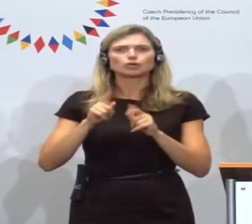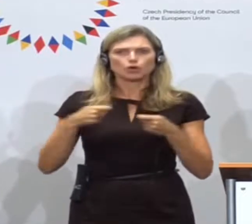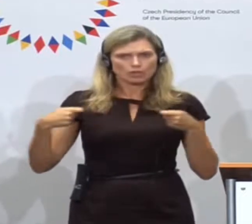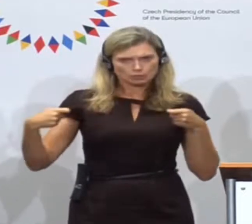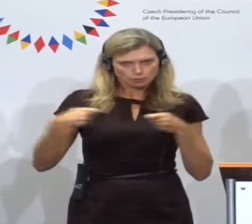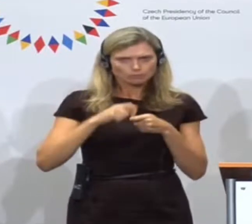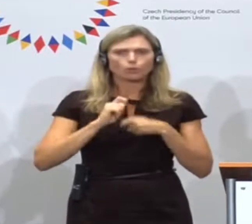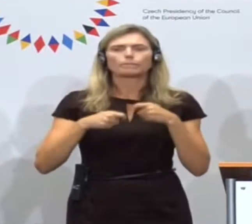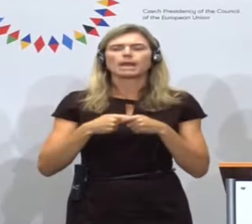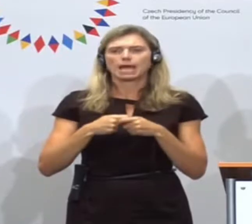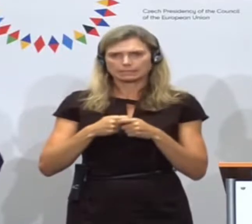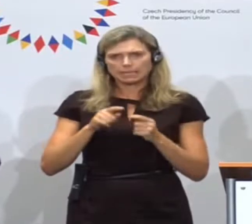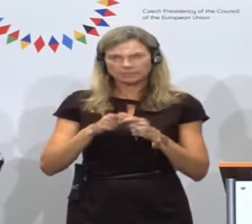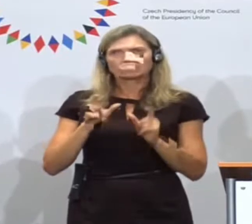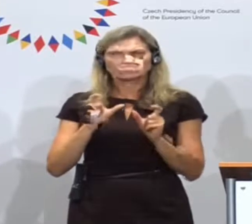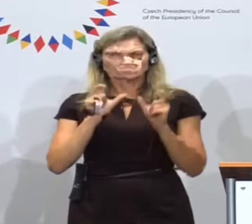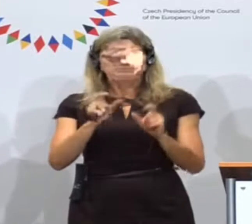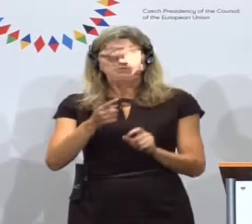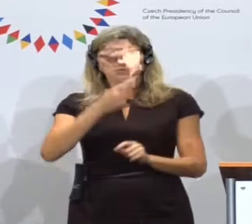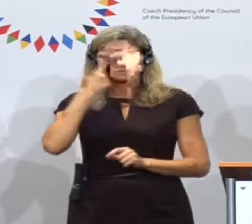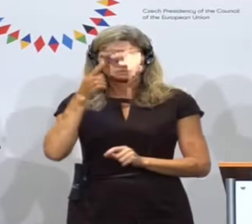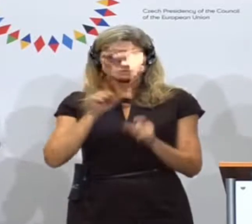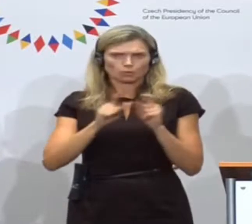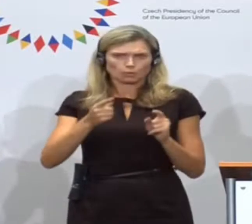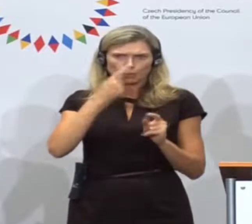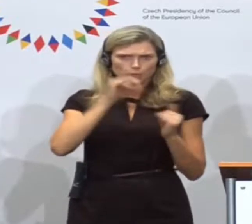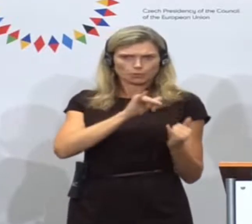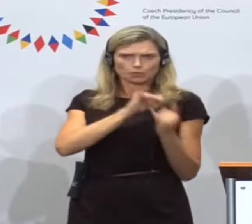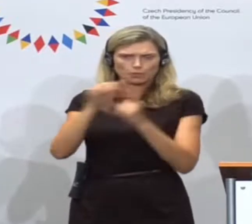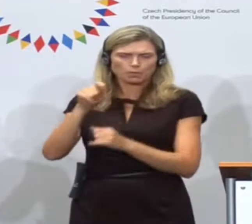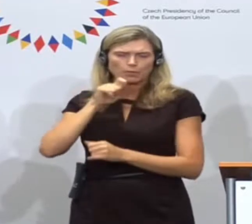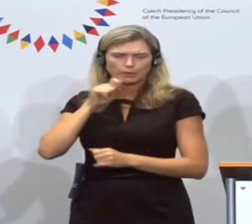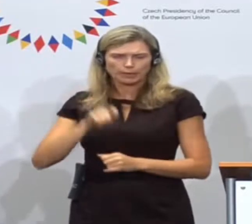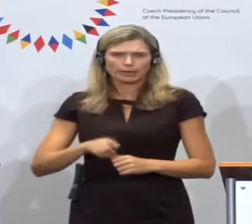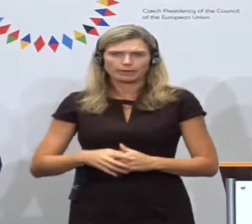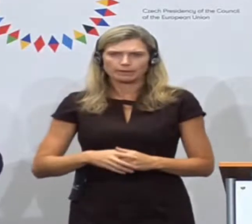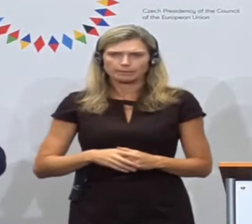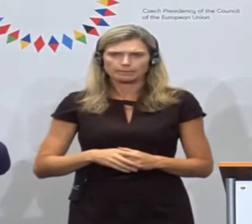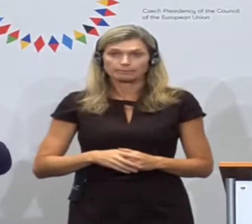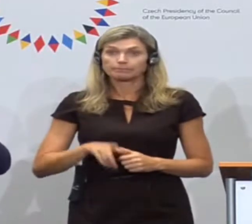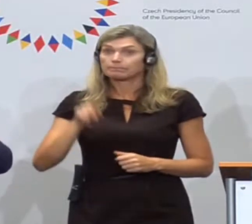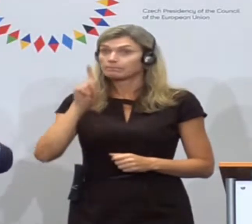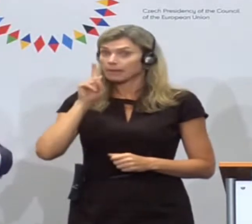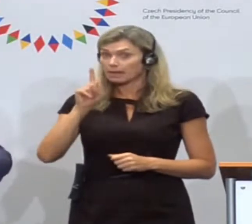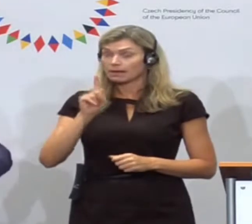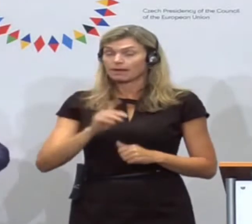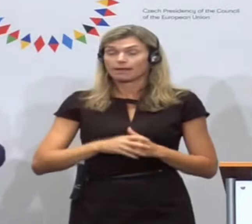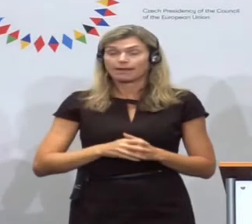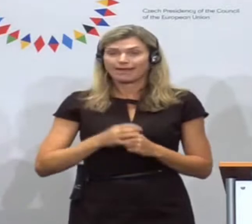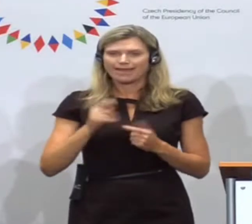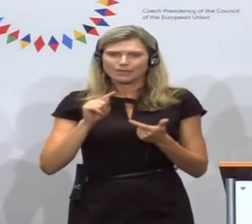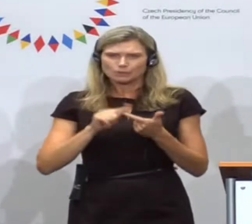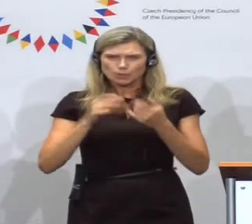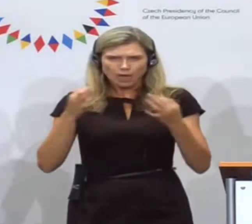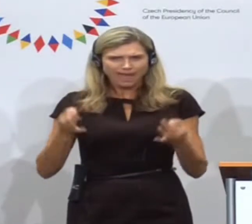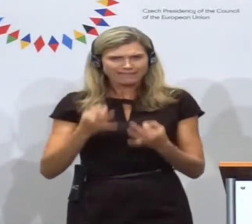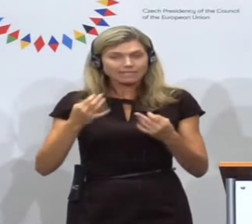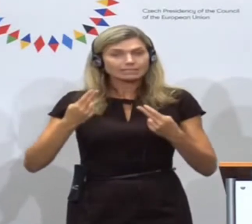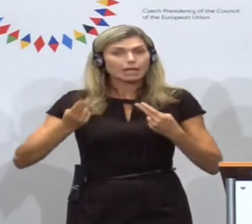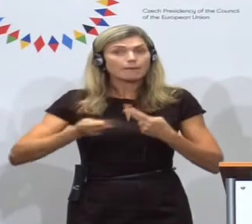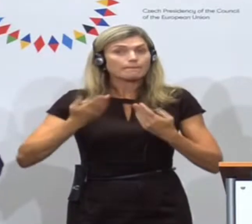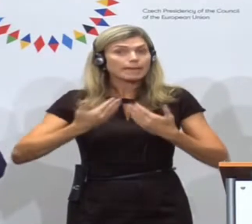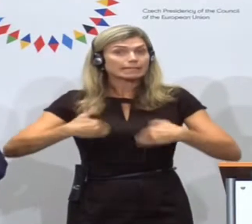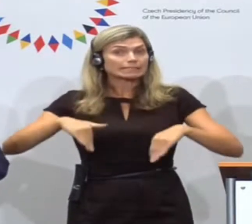challenges posed by the Russian aggression against Ukraine. But the security challenges are not just about